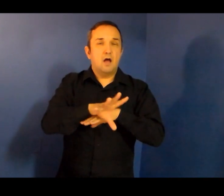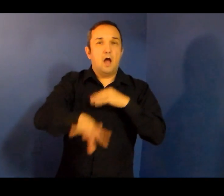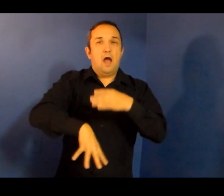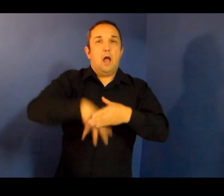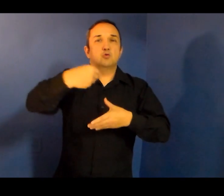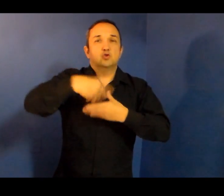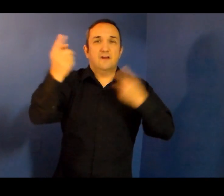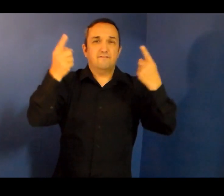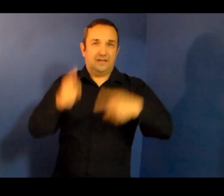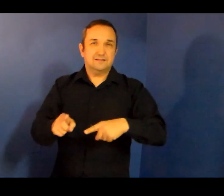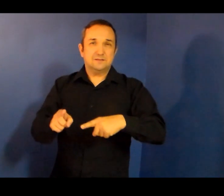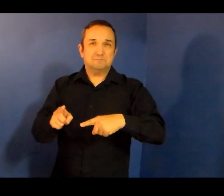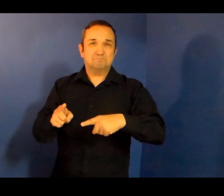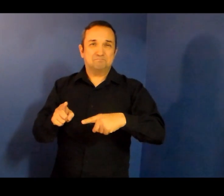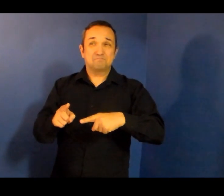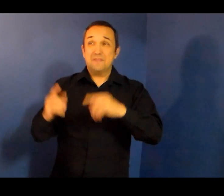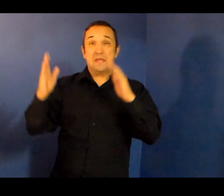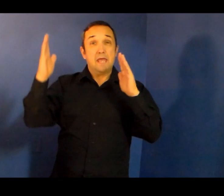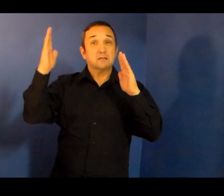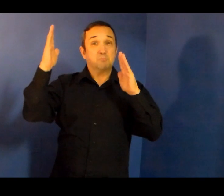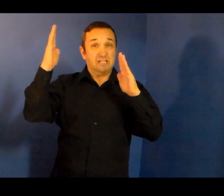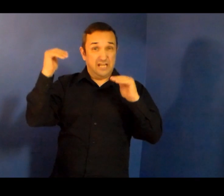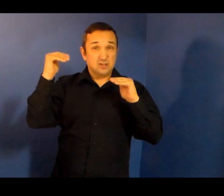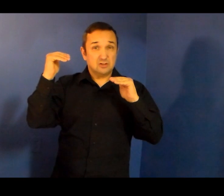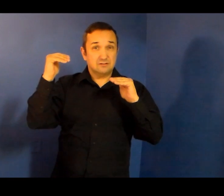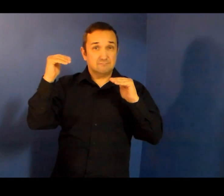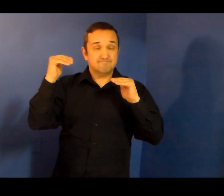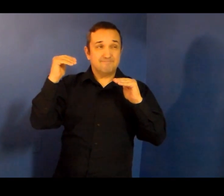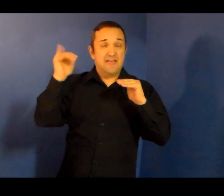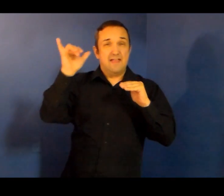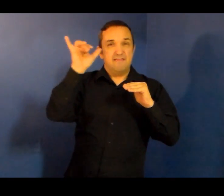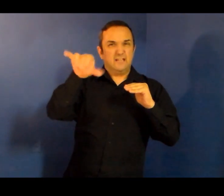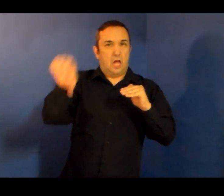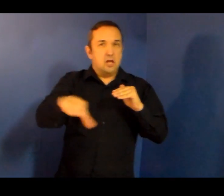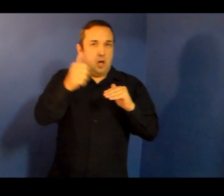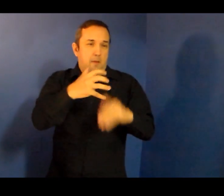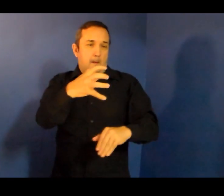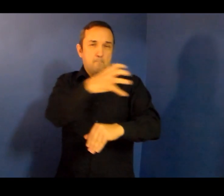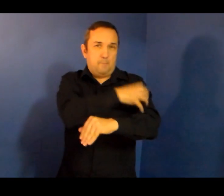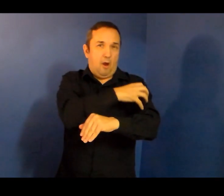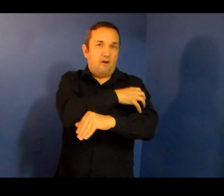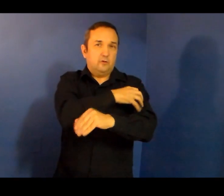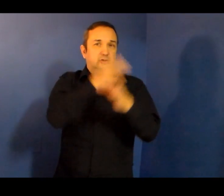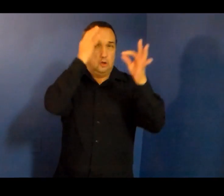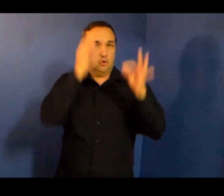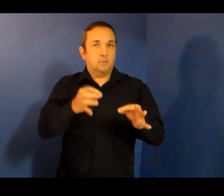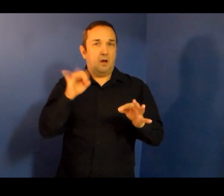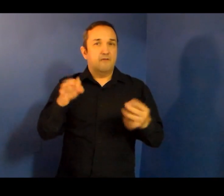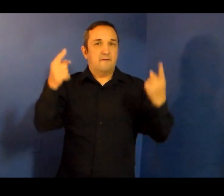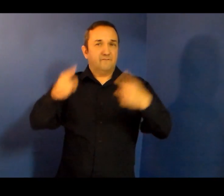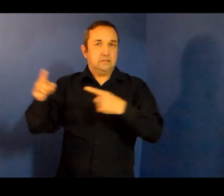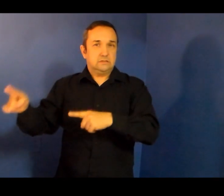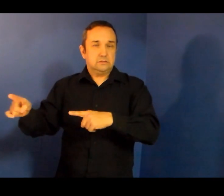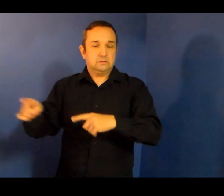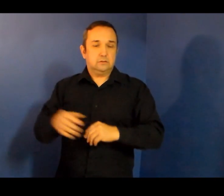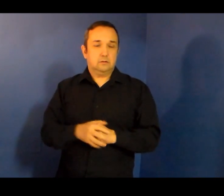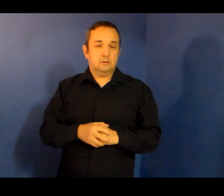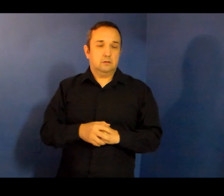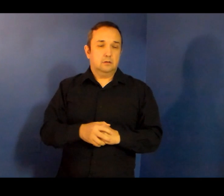events. Expectation is another very powerful determiner of events. I'd like to share a story